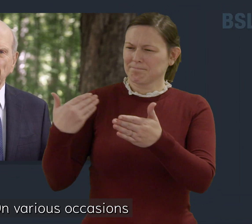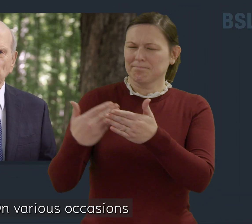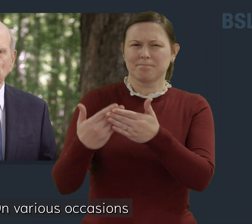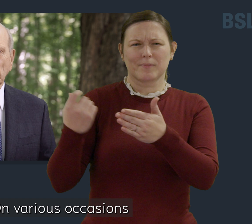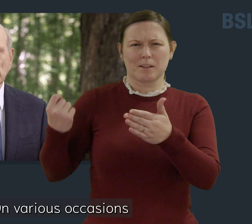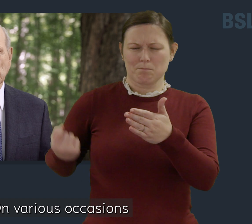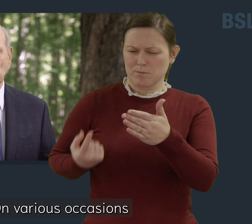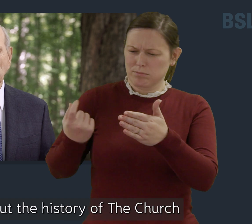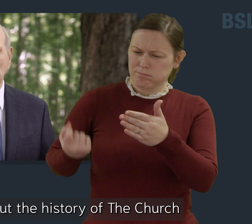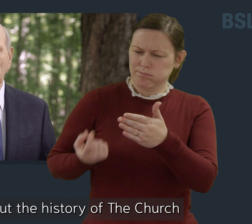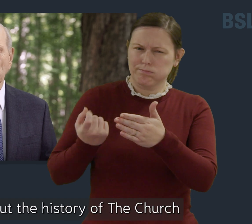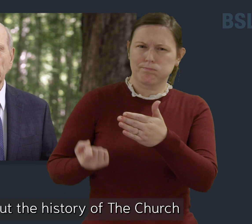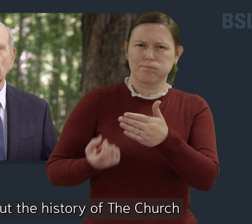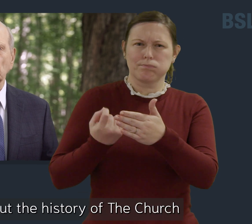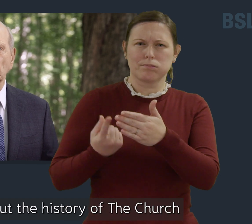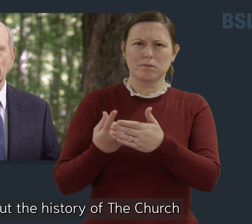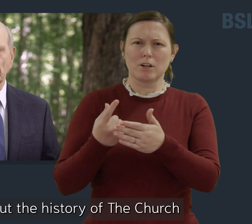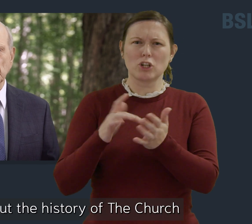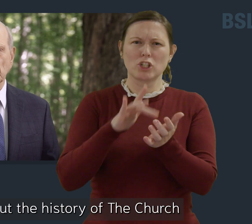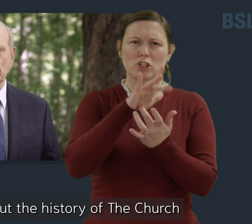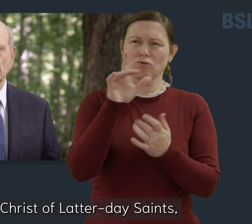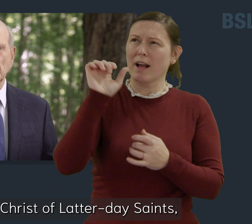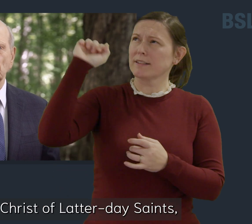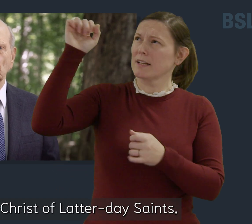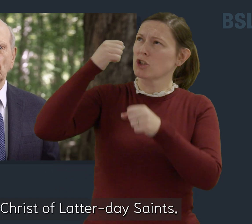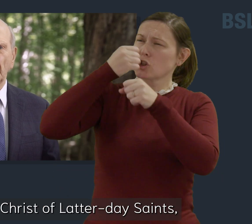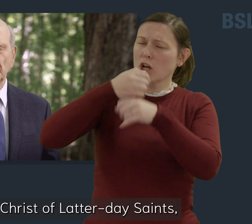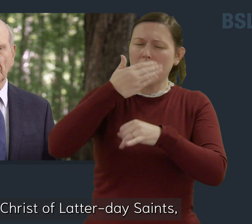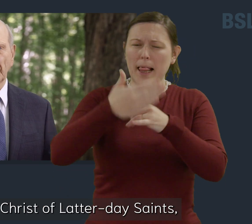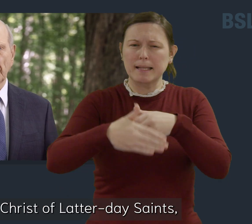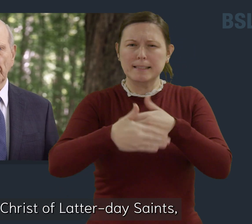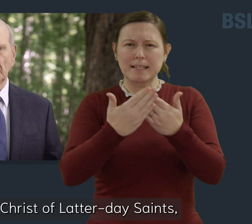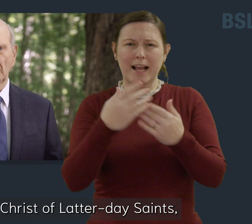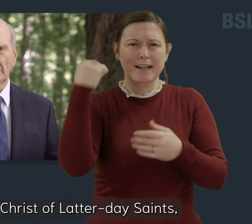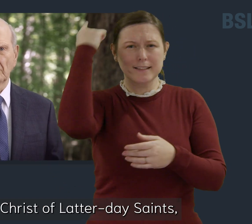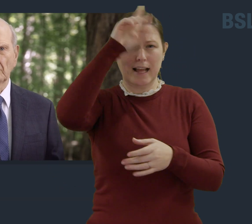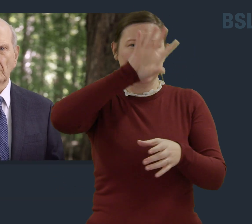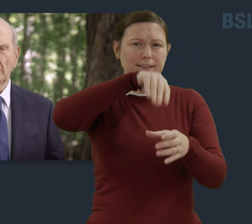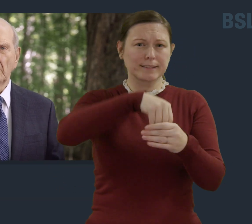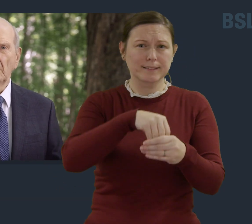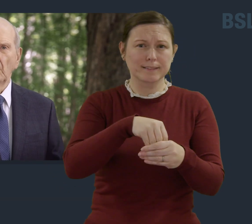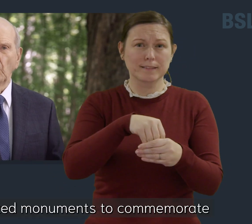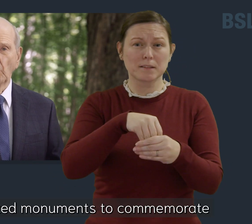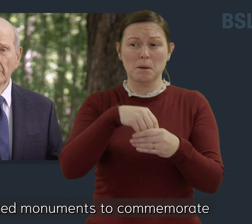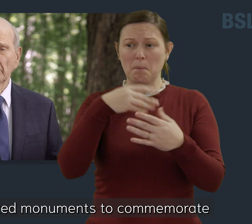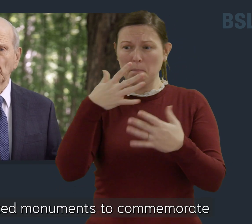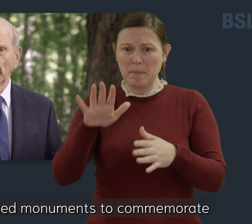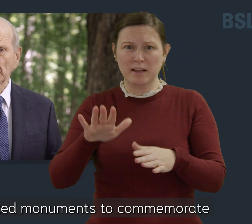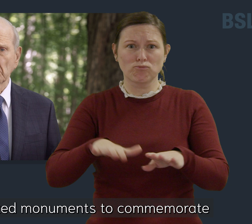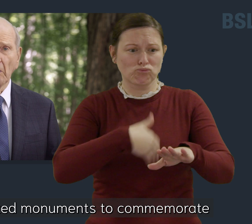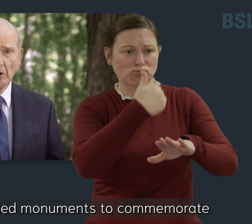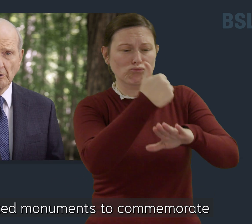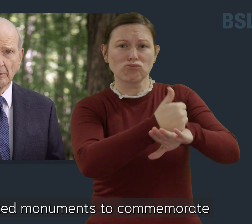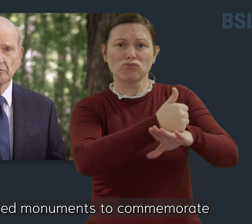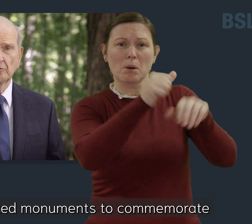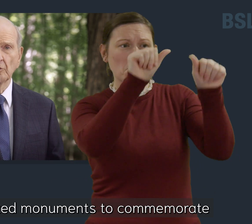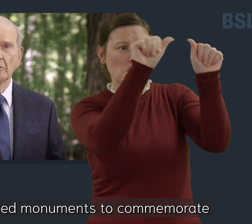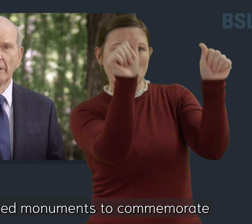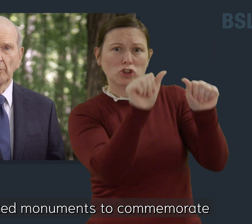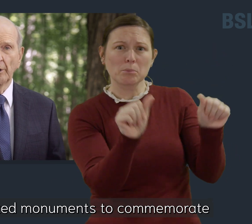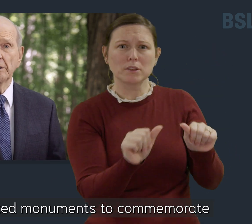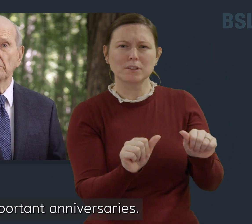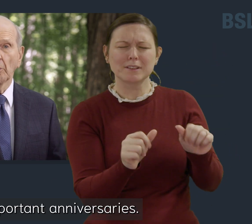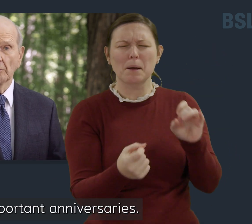On various occasions throughout the history of the Church of Jesus Christ of Latter-day Saints, we have erected monuments